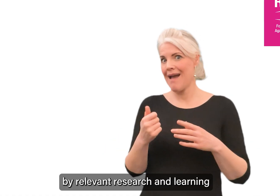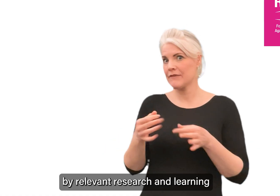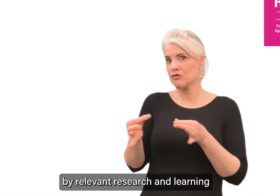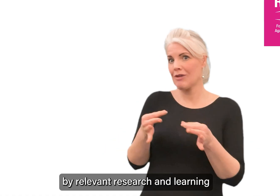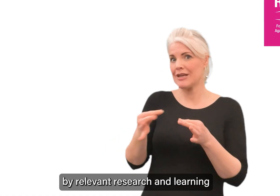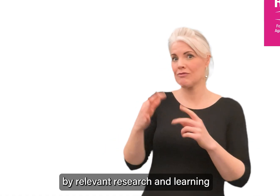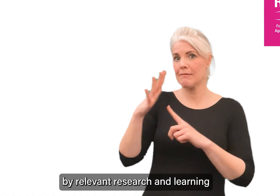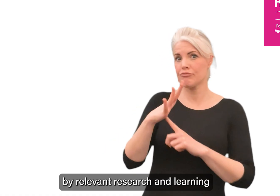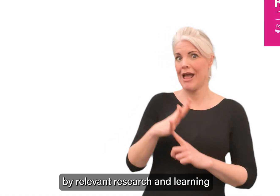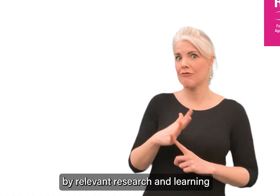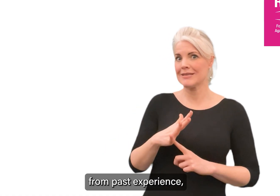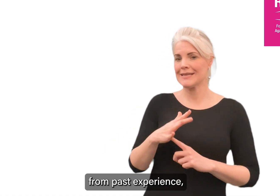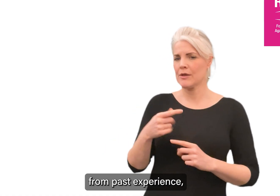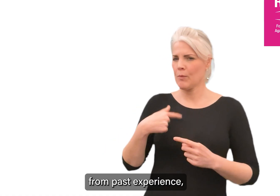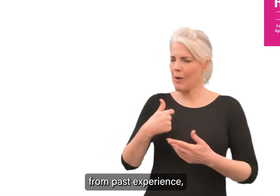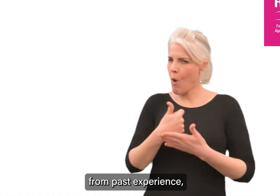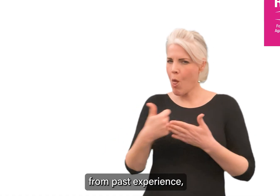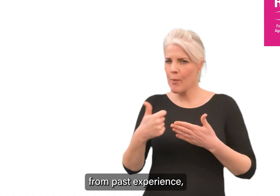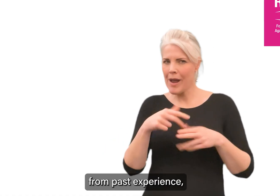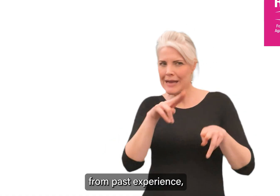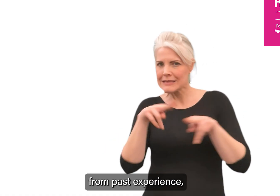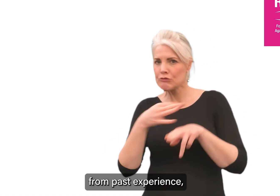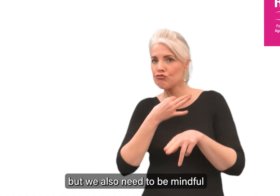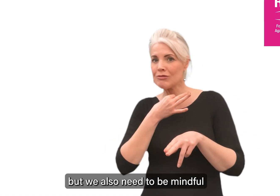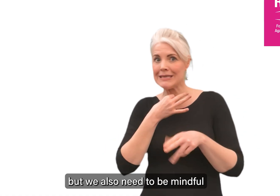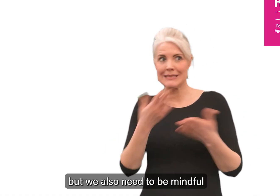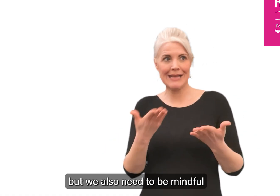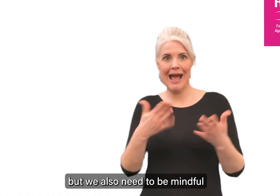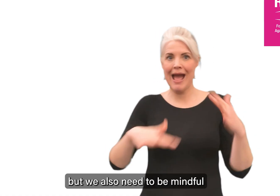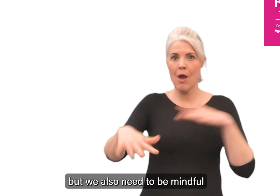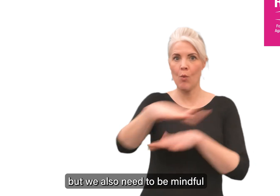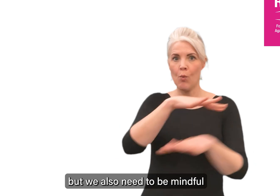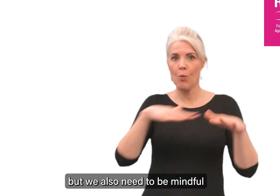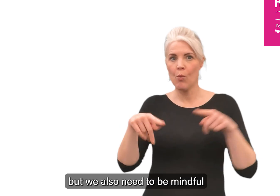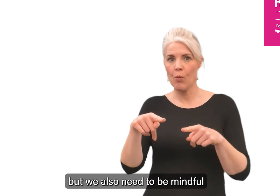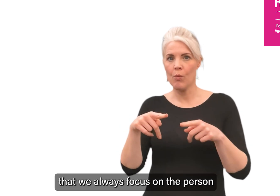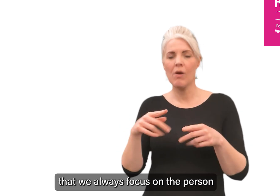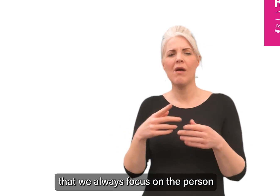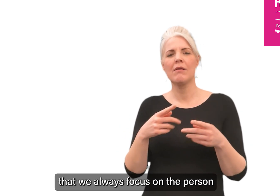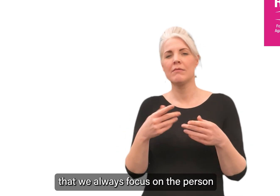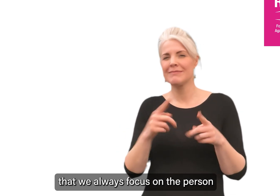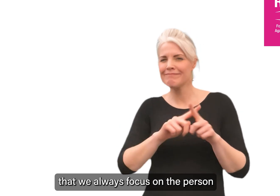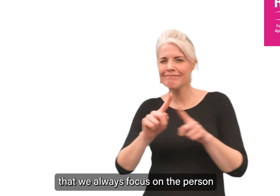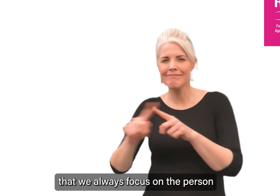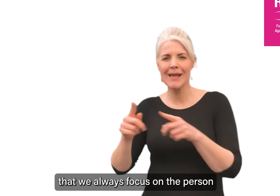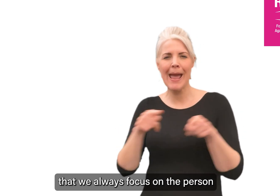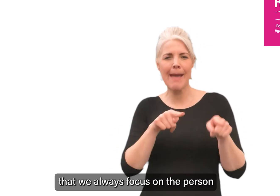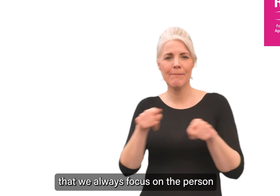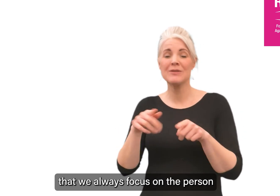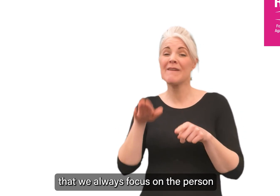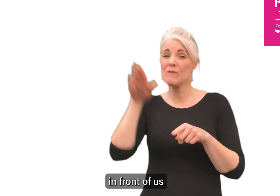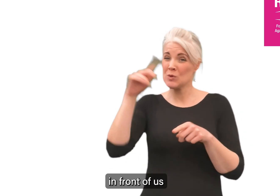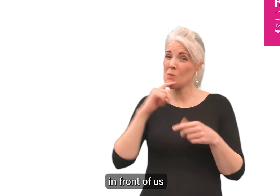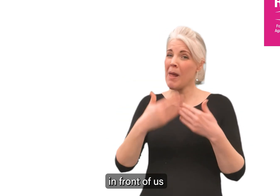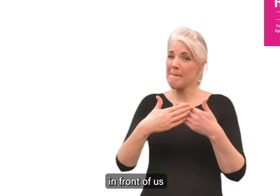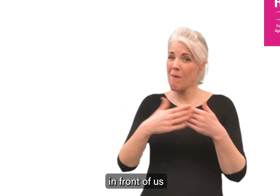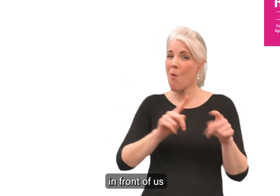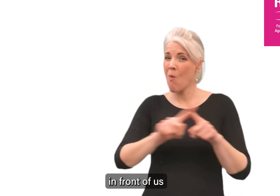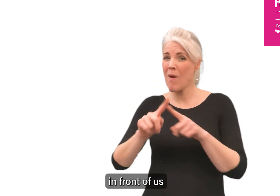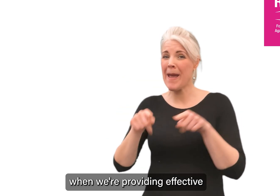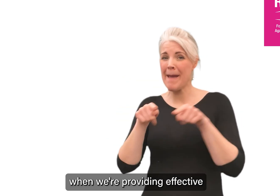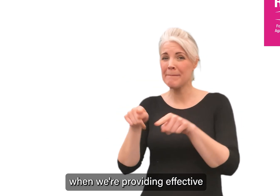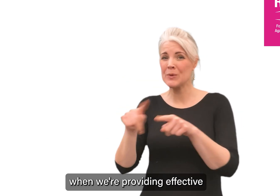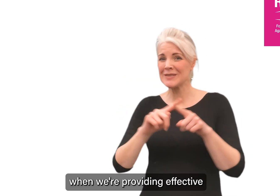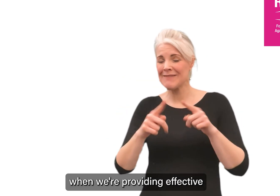relevant research and learning from past experience, but we also need to be mindful that we always focus on the person in front of